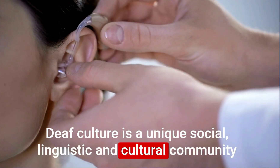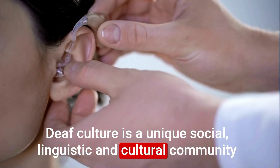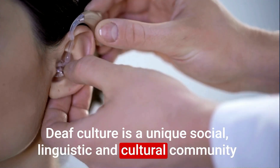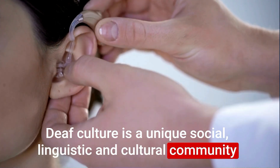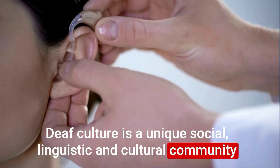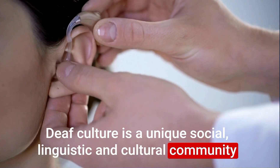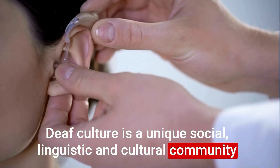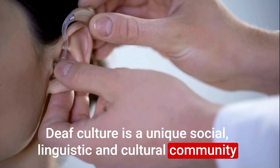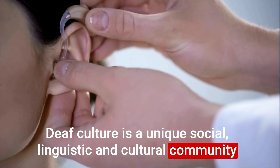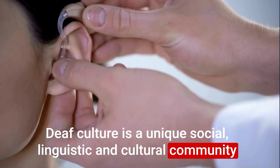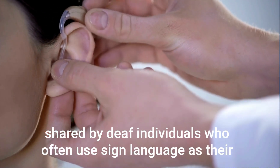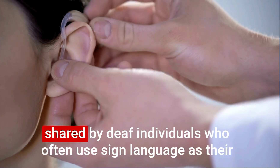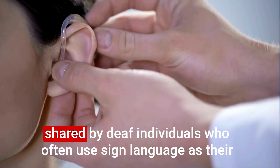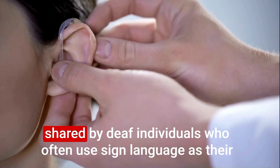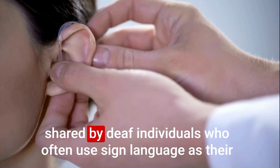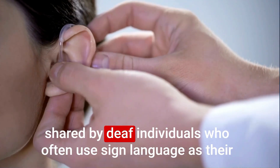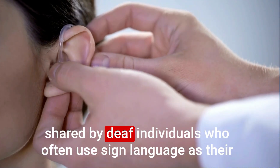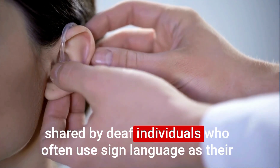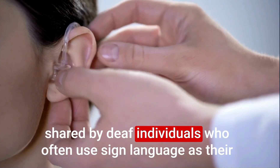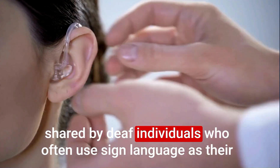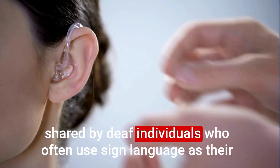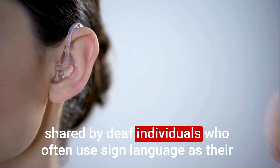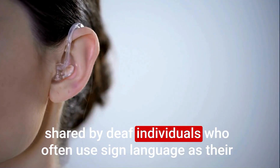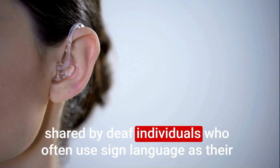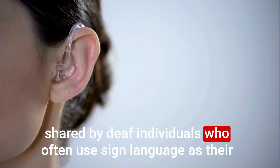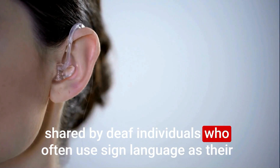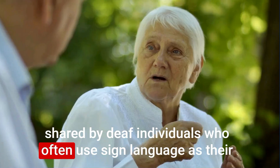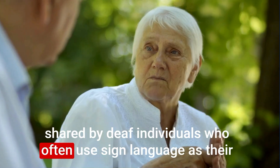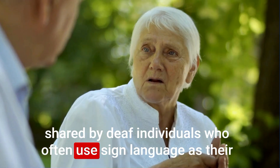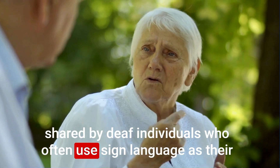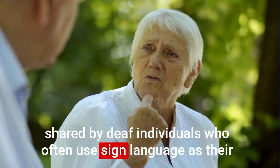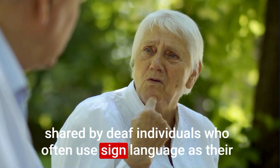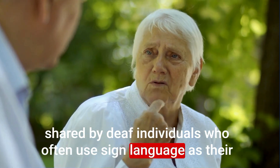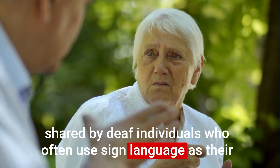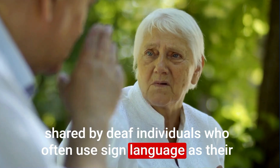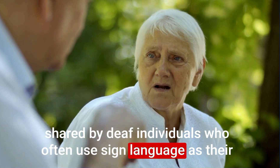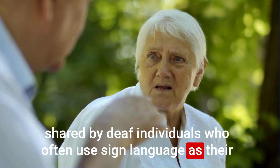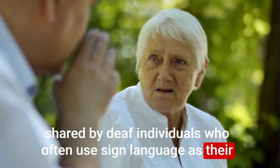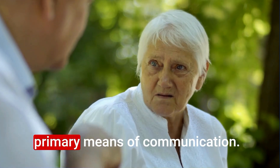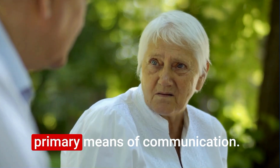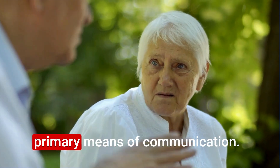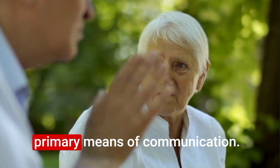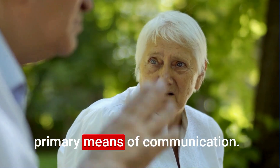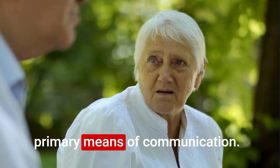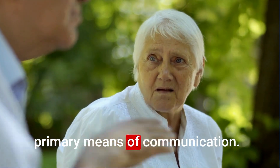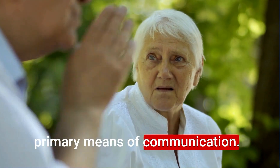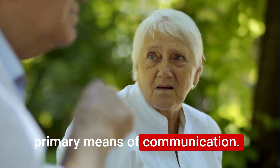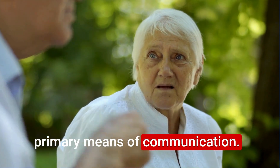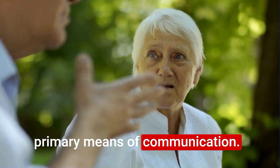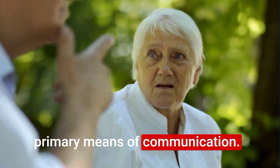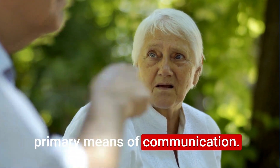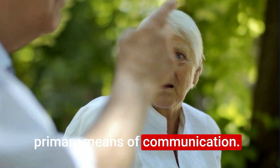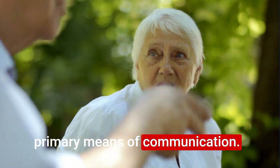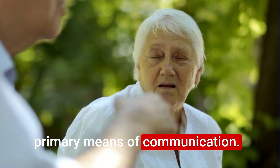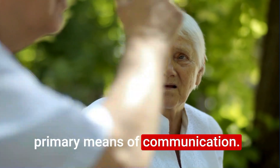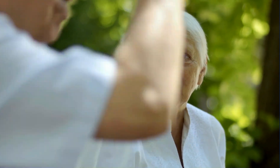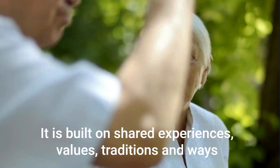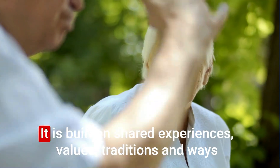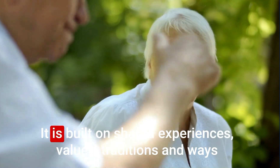cultural community shared by deaf individuals who often use sign language as their primary means of communication. It is built